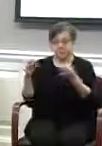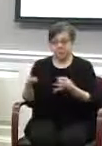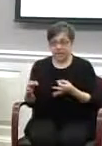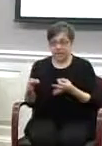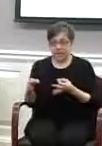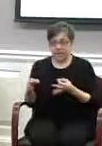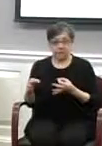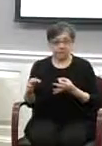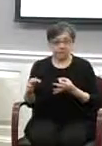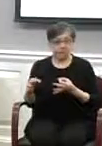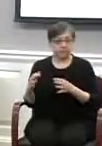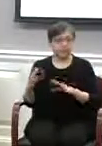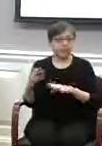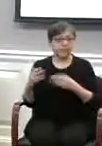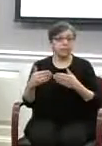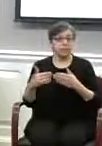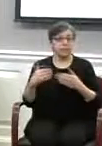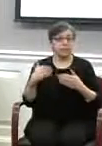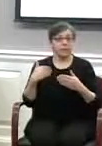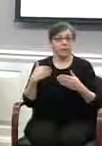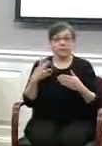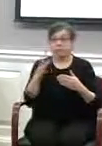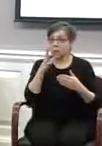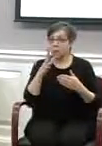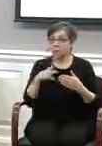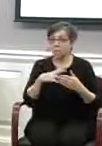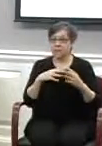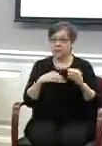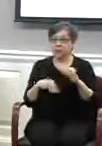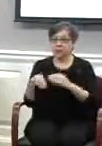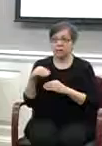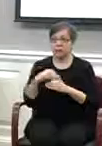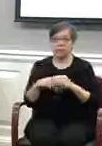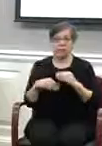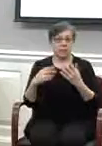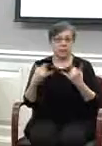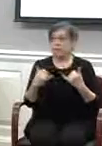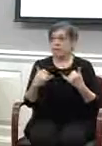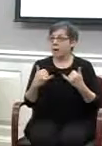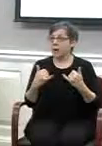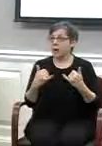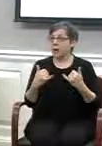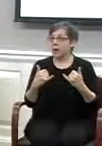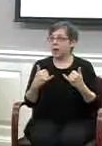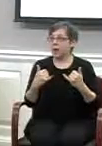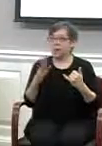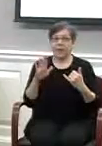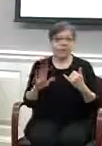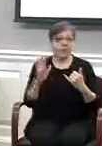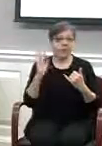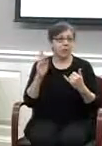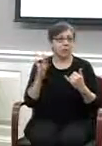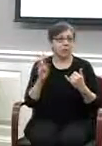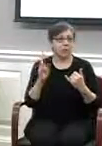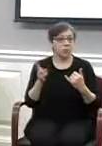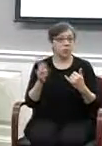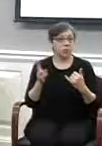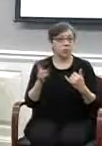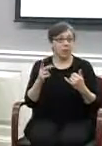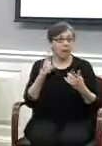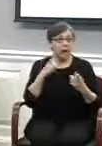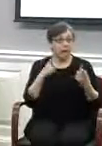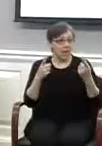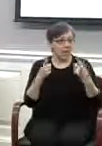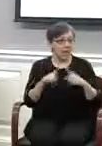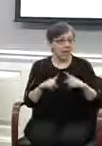women and to, before the women's movement was a women's movement, basically, in Turkey. And I think that they're really, that's their history and that's how they are. But I agree with you that